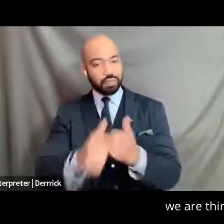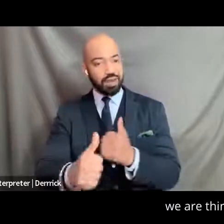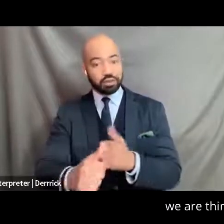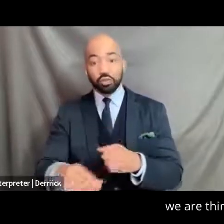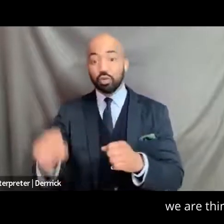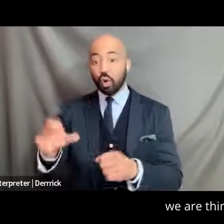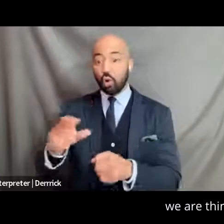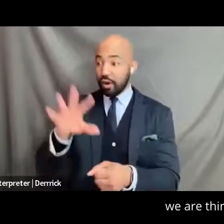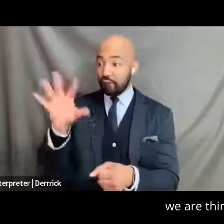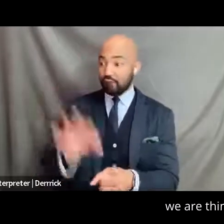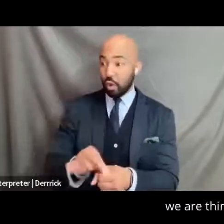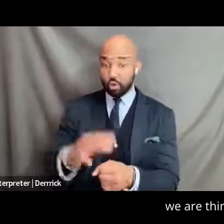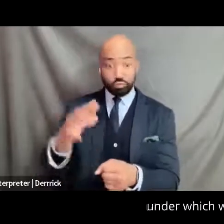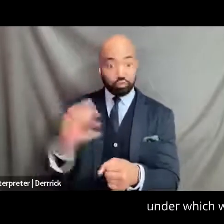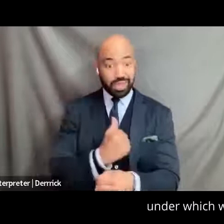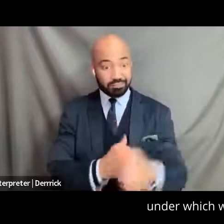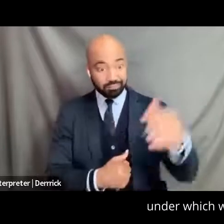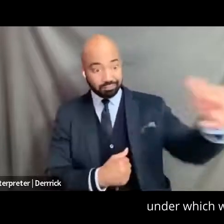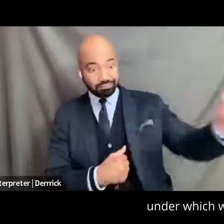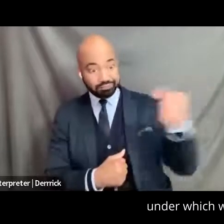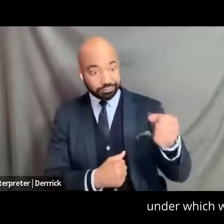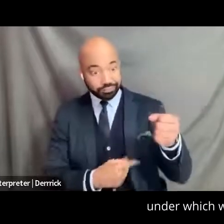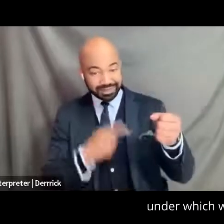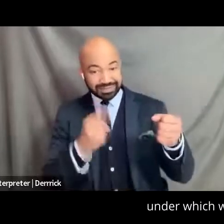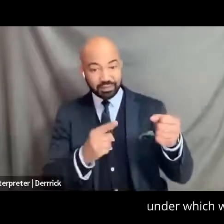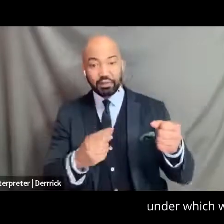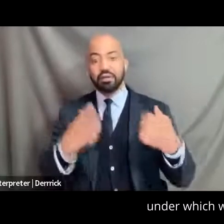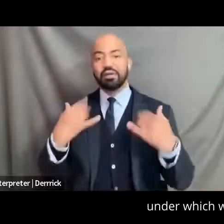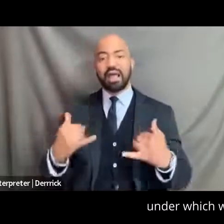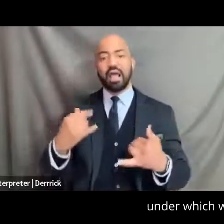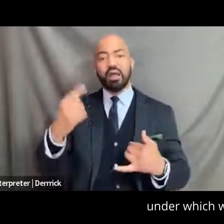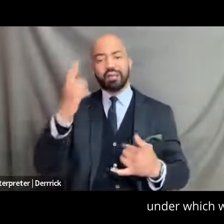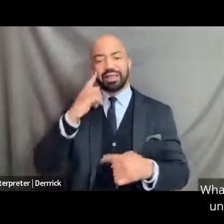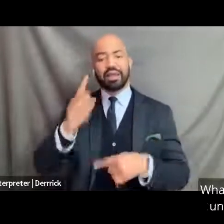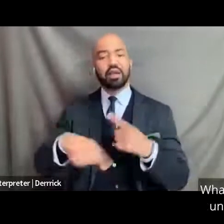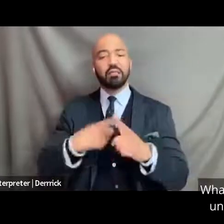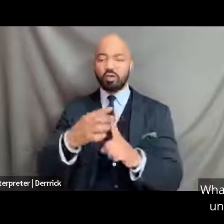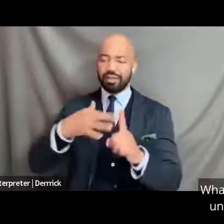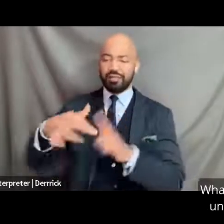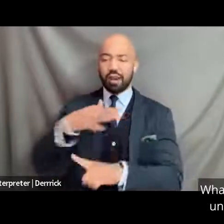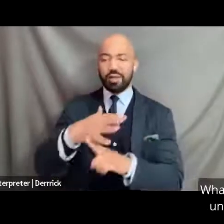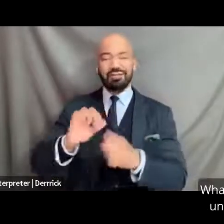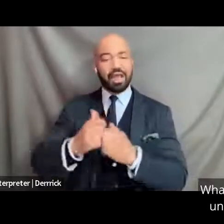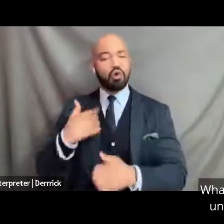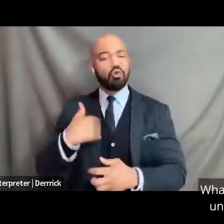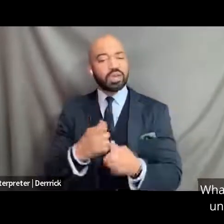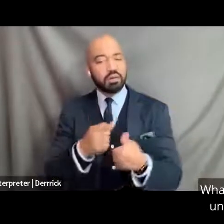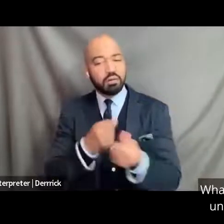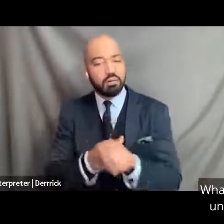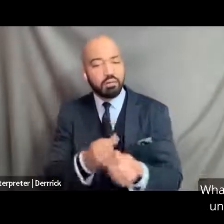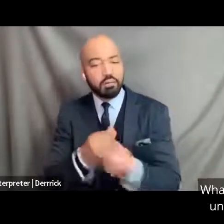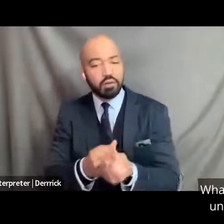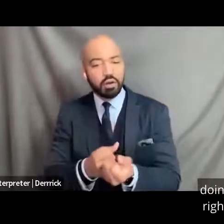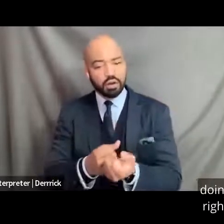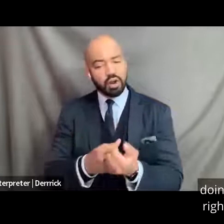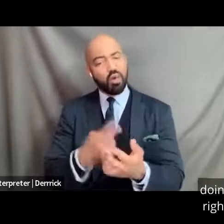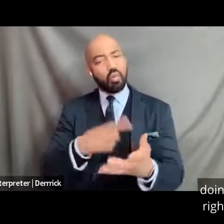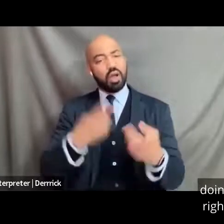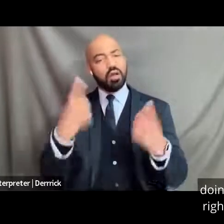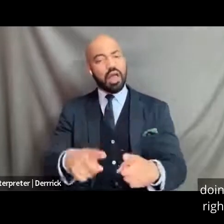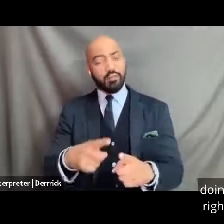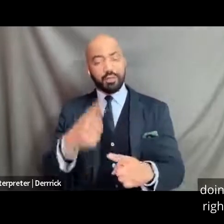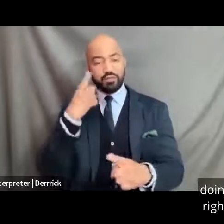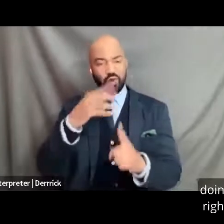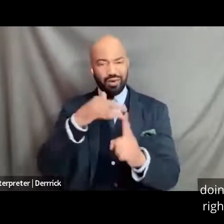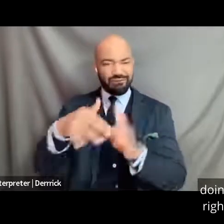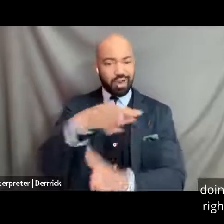we are thinking about the conditions under which we will be doing our advocacy what are the conditions under which lawyers doing work